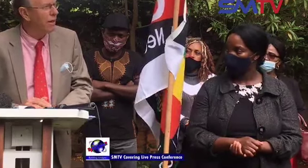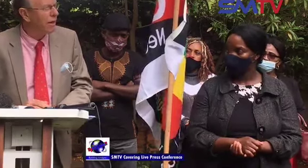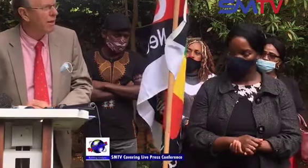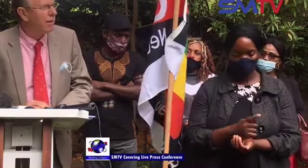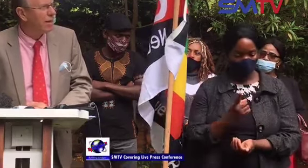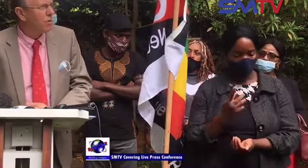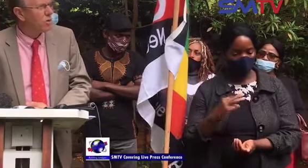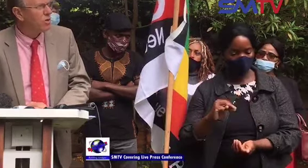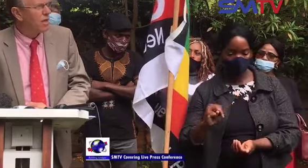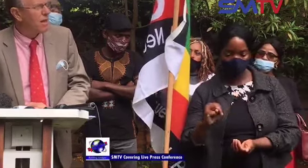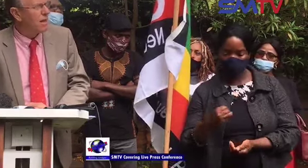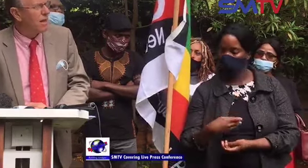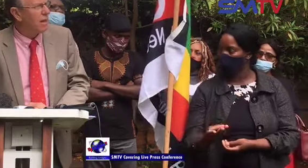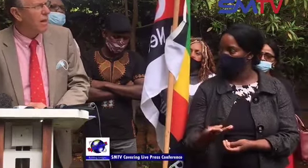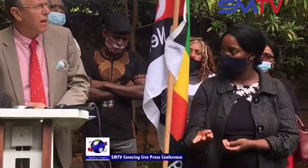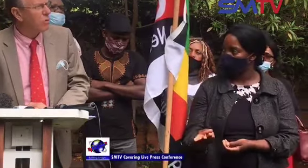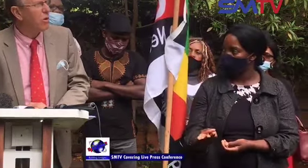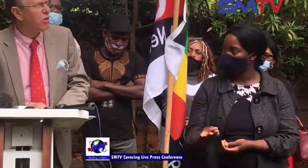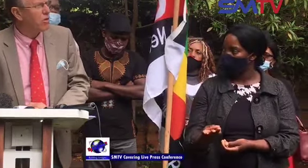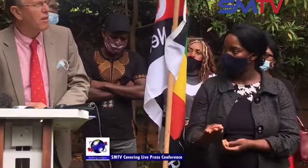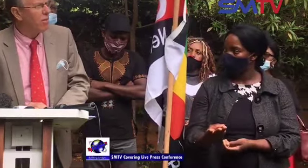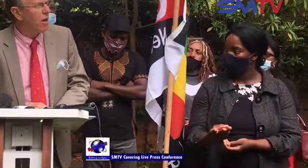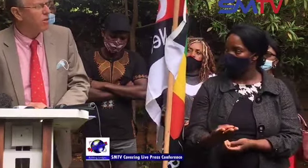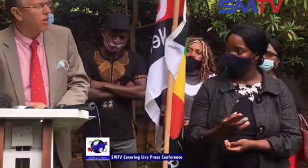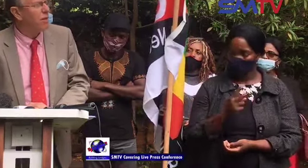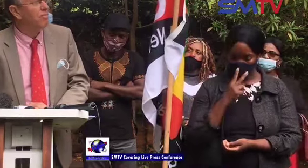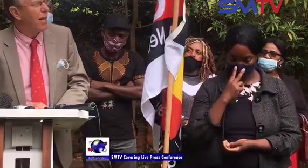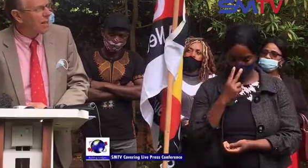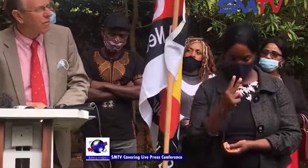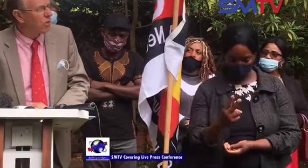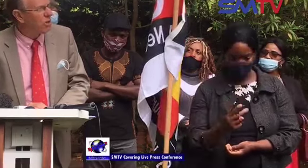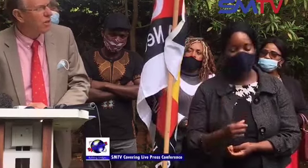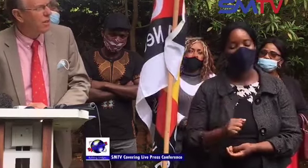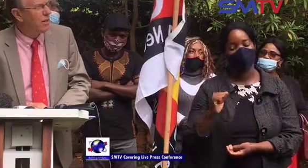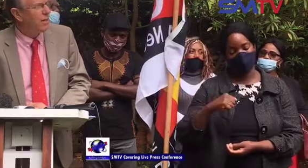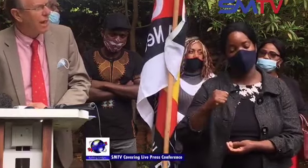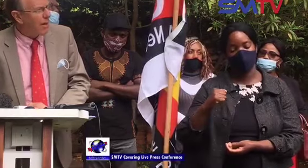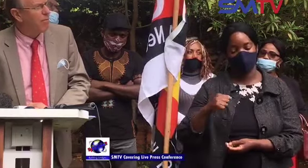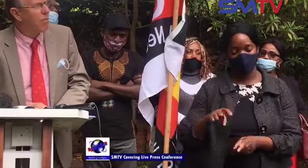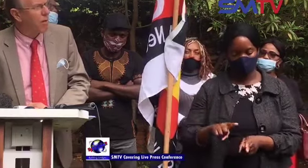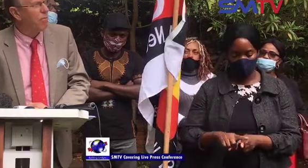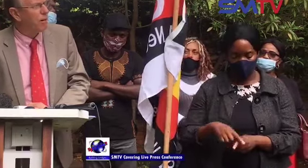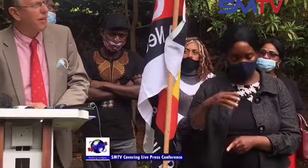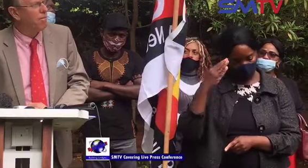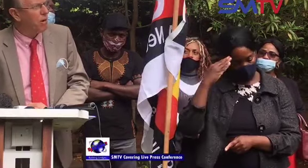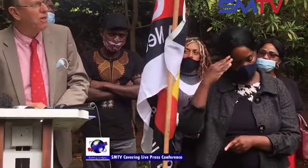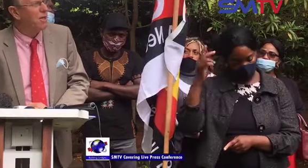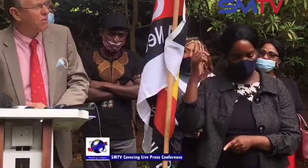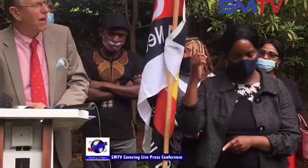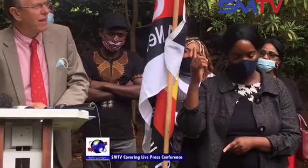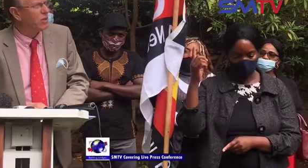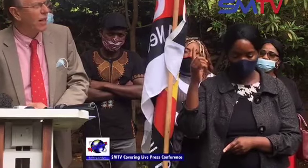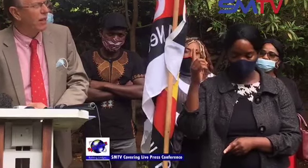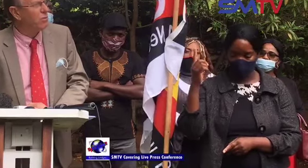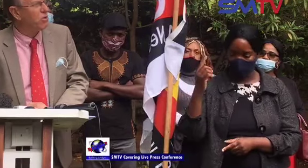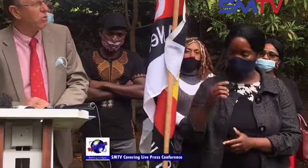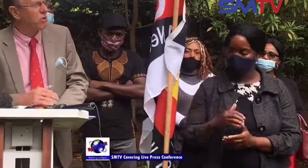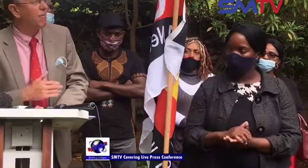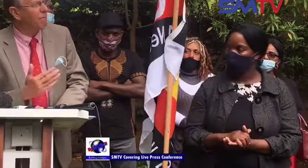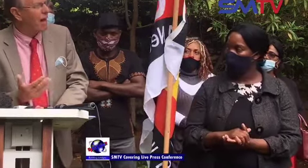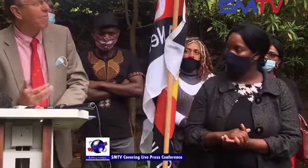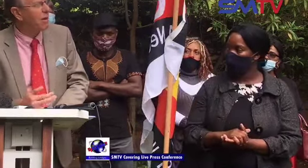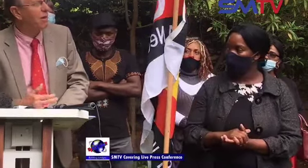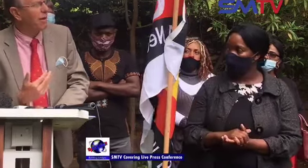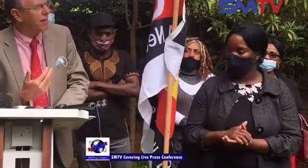6.2 million was the amount we received last year, the bulk of which came from the Political Parties Finance Act, which was